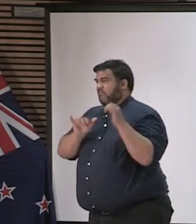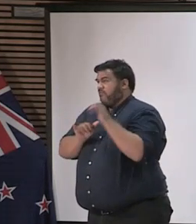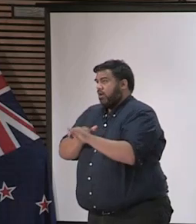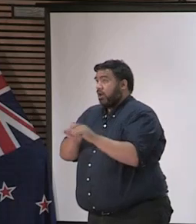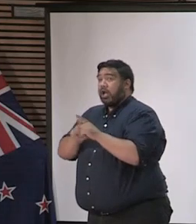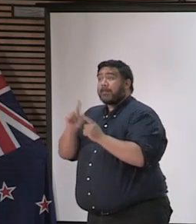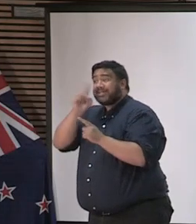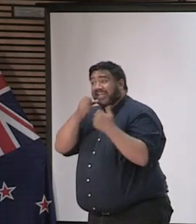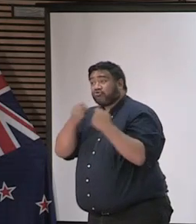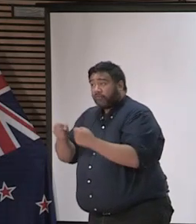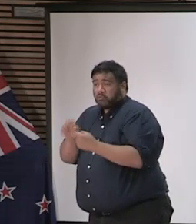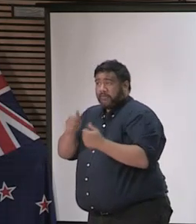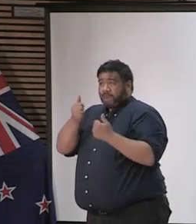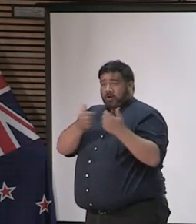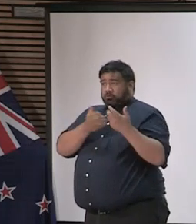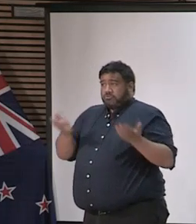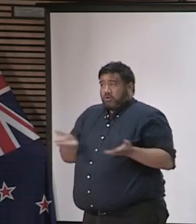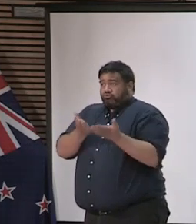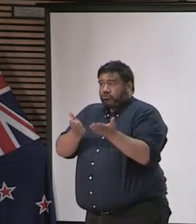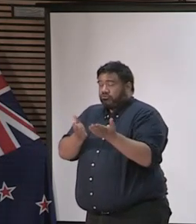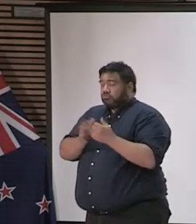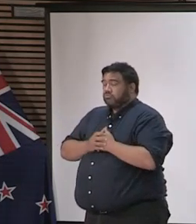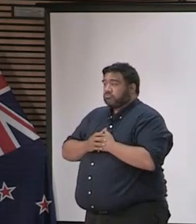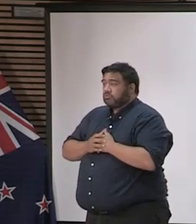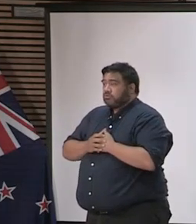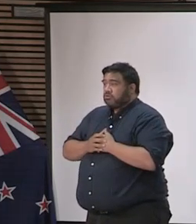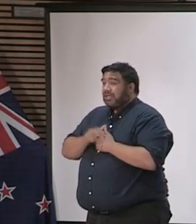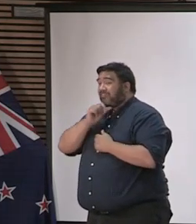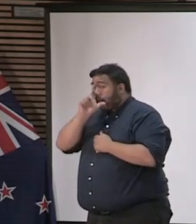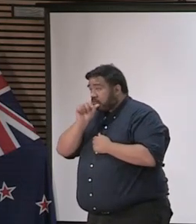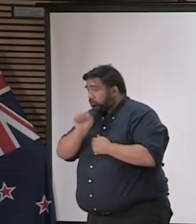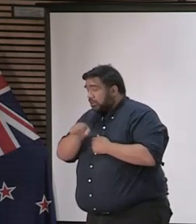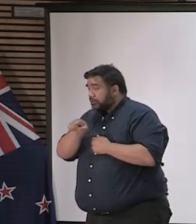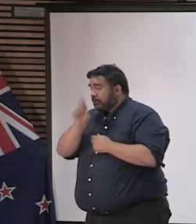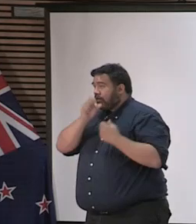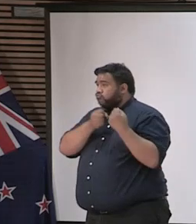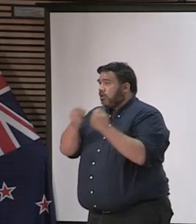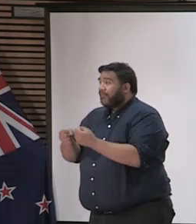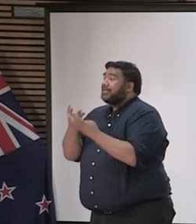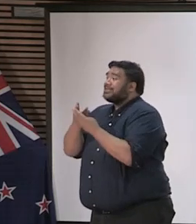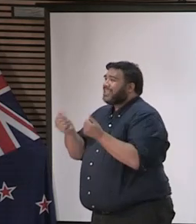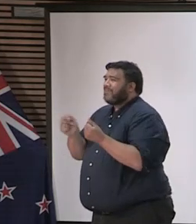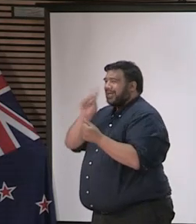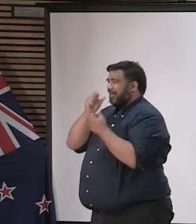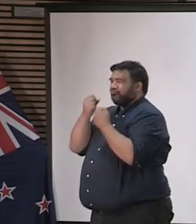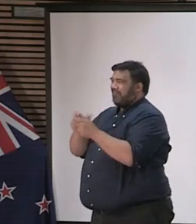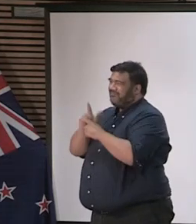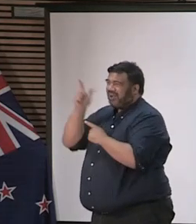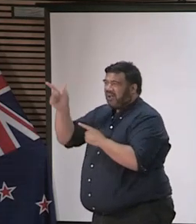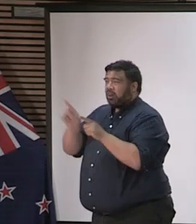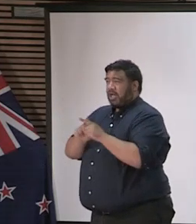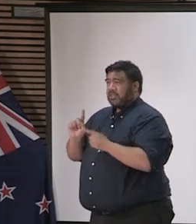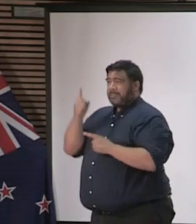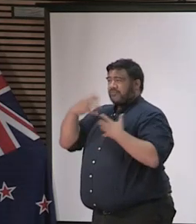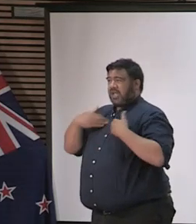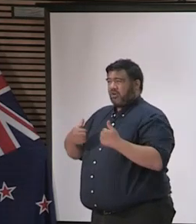drive to Wellington rather than fly, and so we've been encouraging that where it's possible. There are some who will need to fly. For example, the Minister